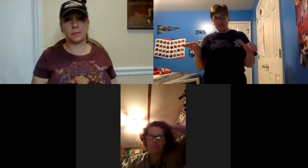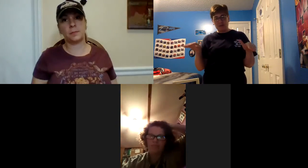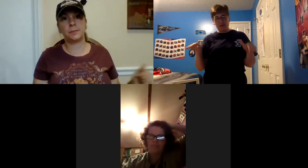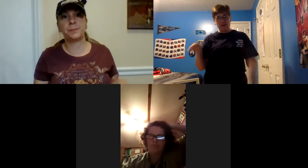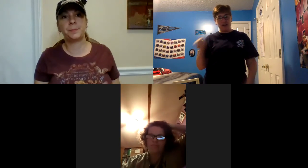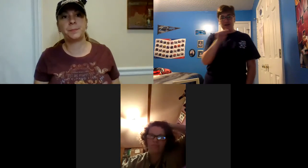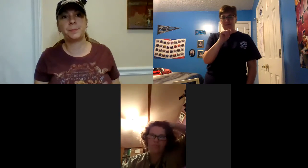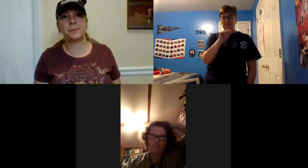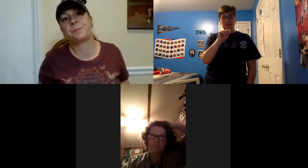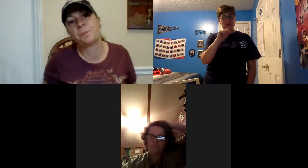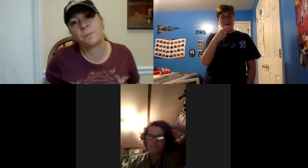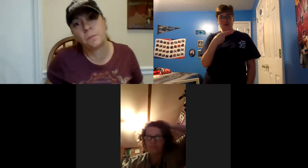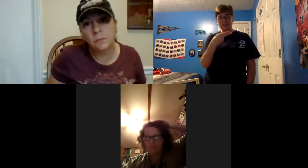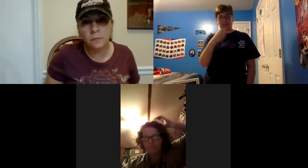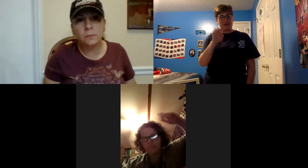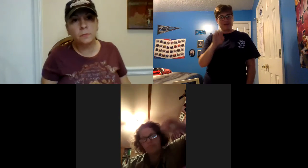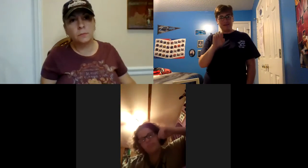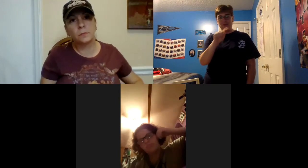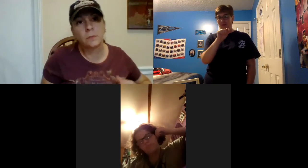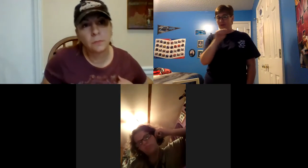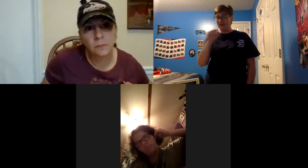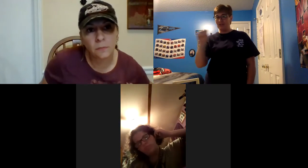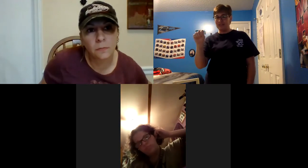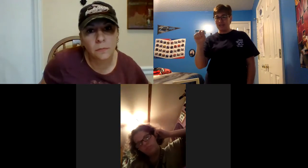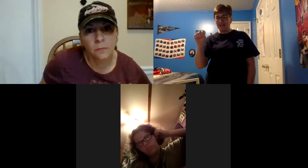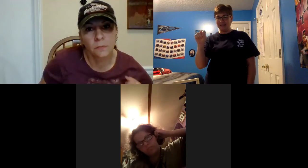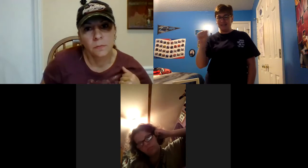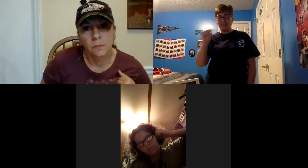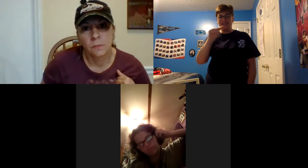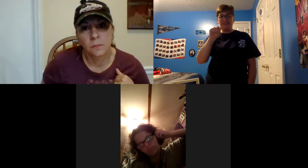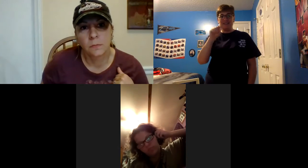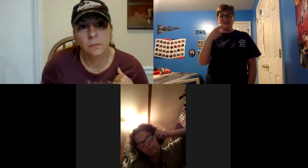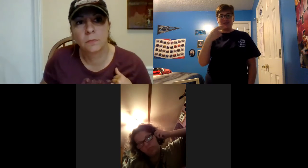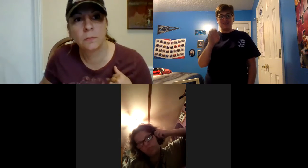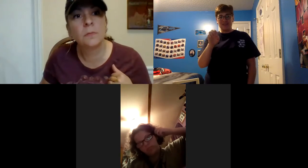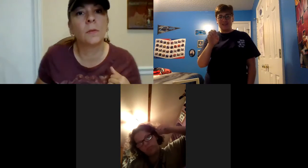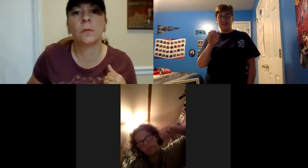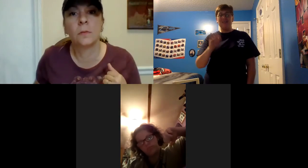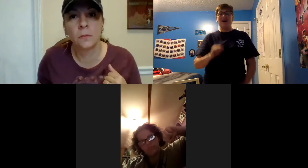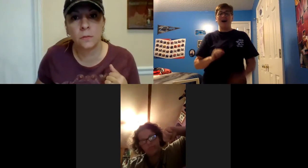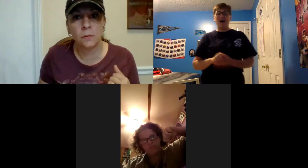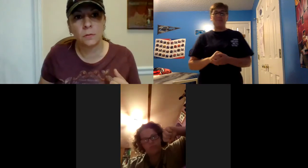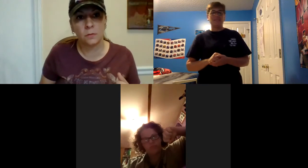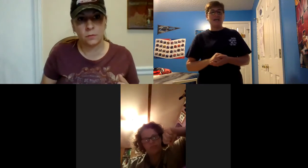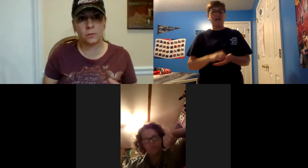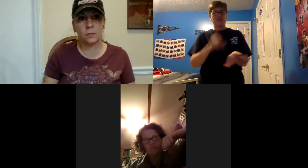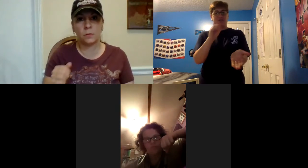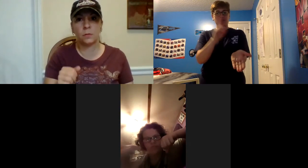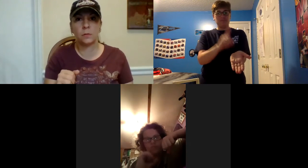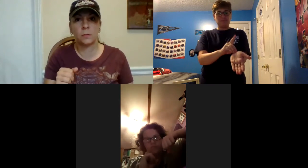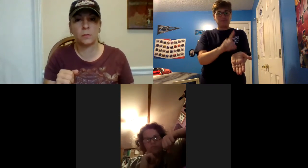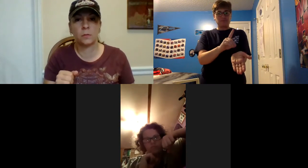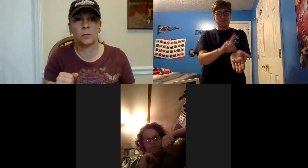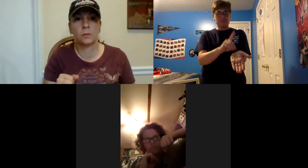have to spell the, but you could always spell it, or you could do the sign the. So the